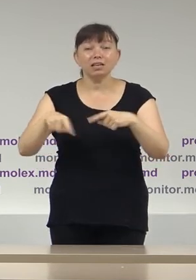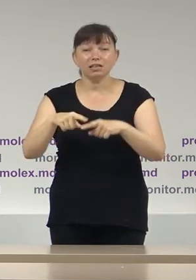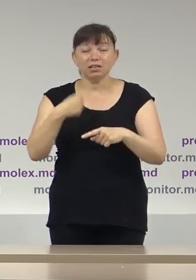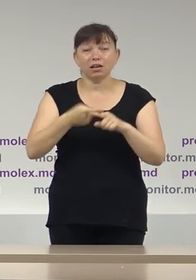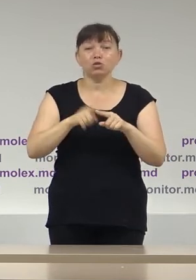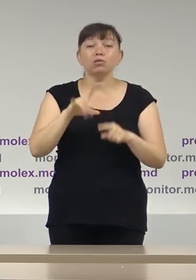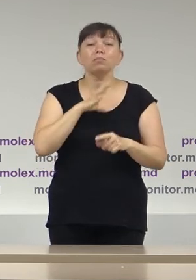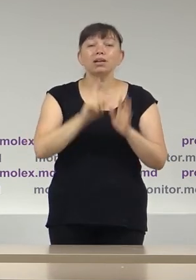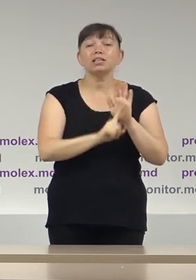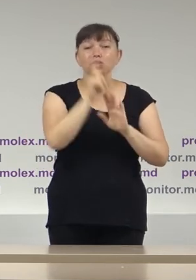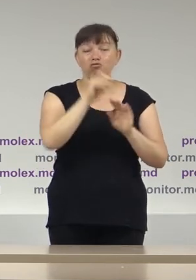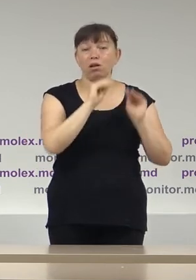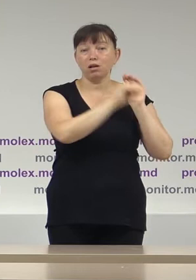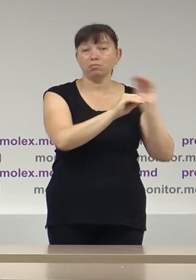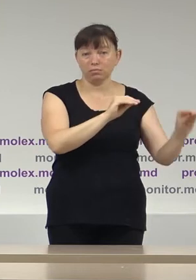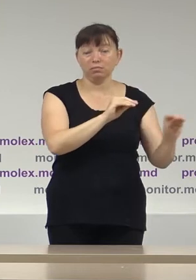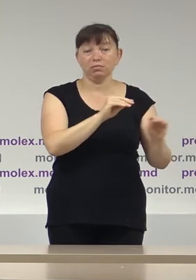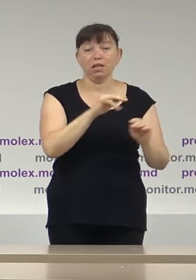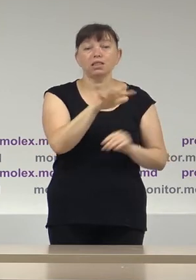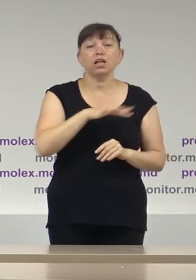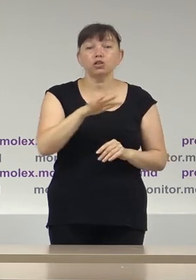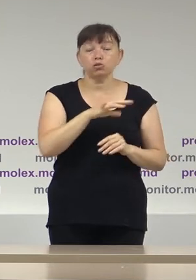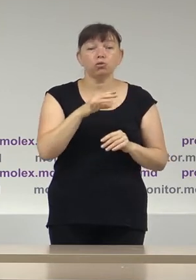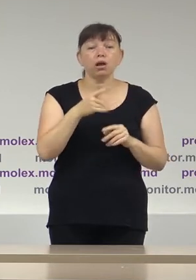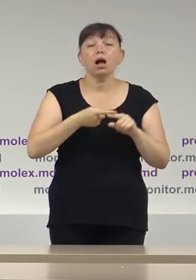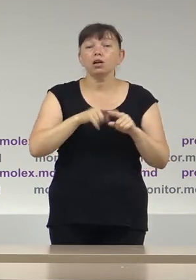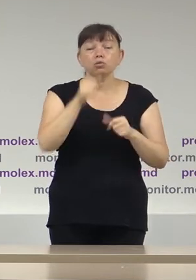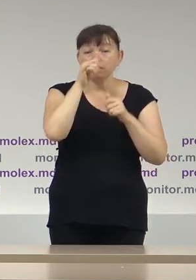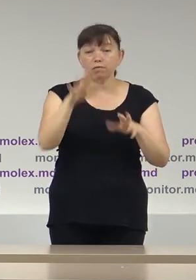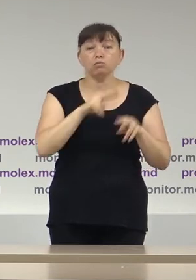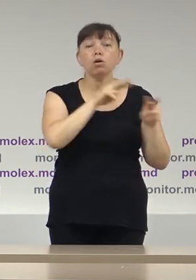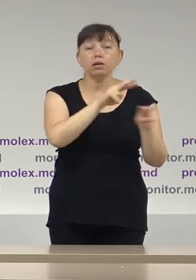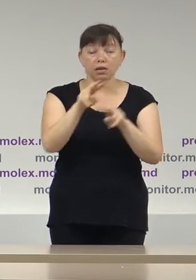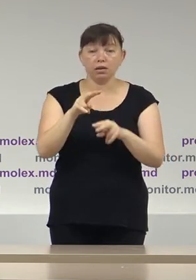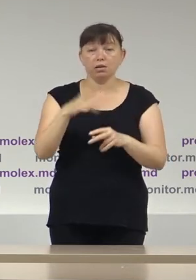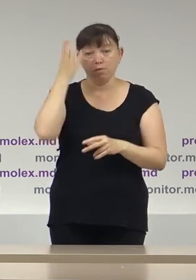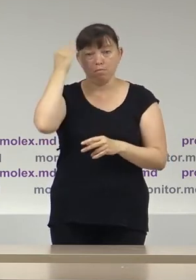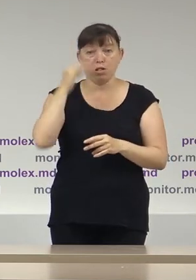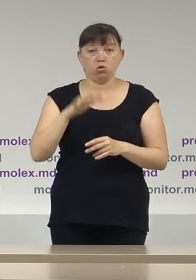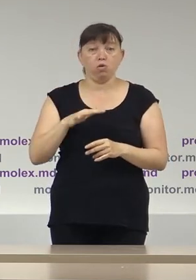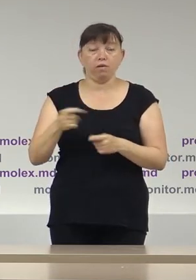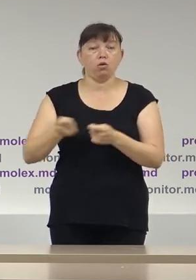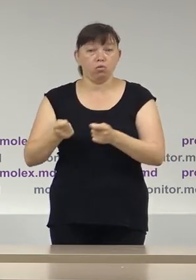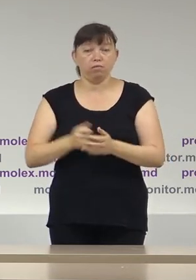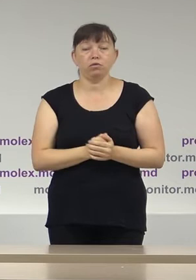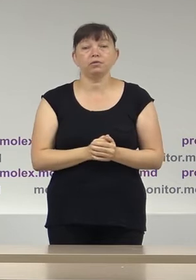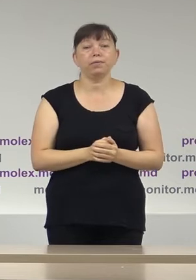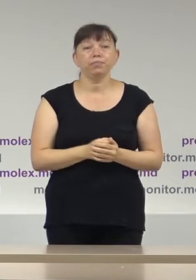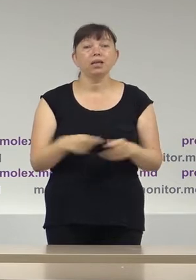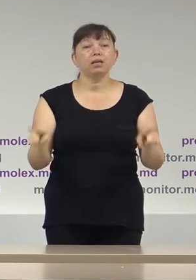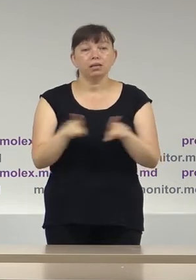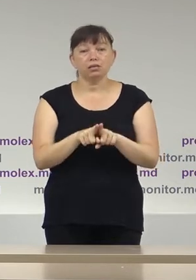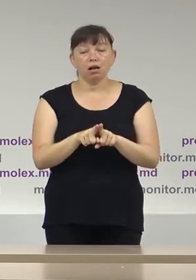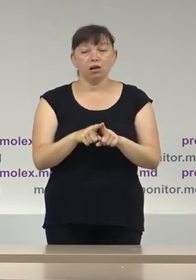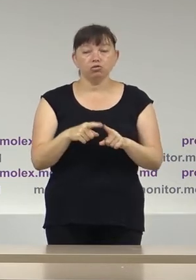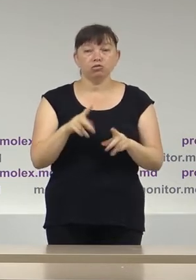remember the 3 polling stations that initially were set up on the territory that are not controlled by the